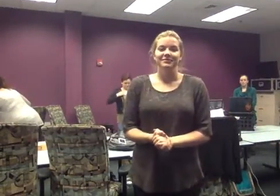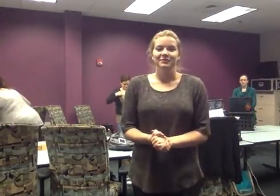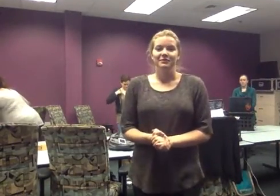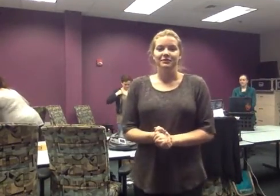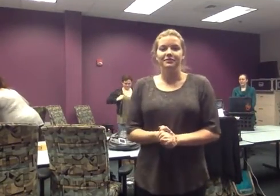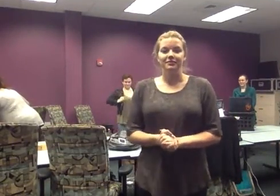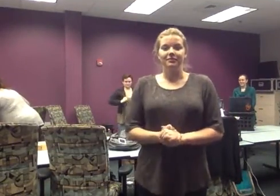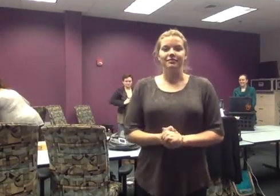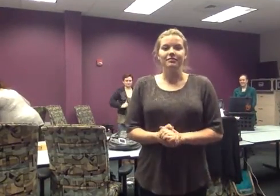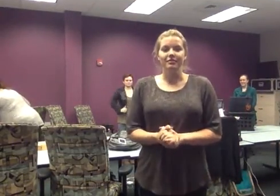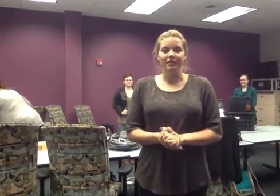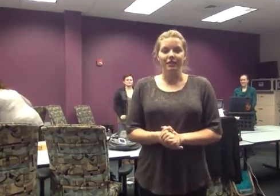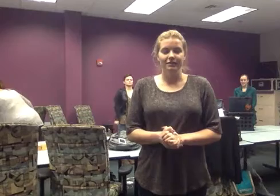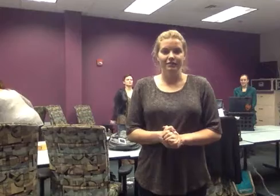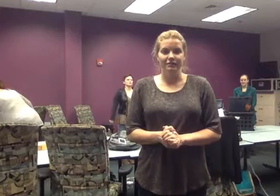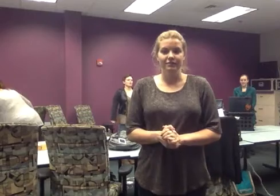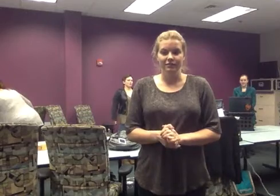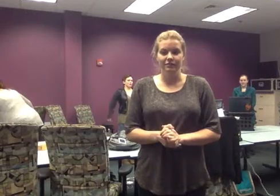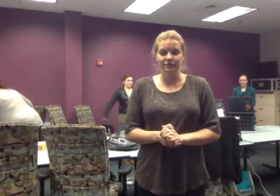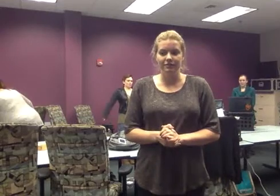Wait. Just make sure. Well, it's going to play some music.